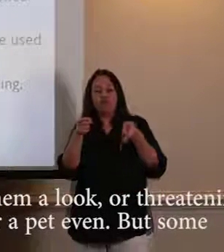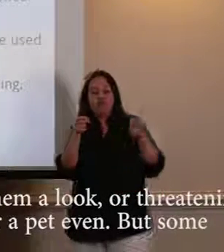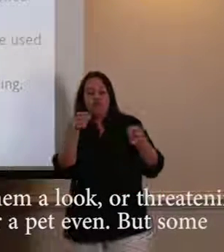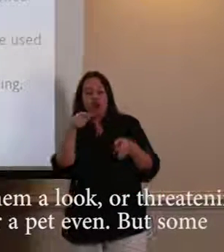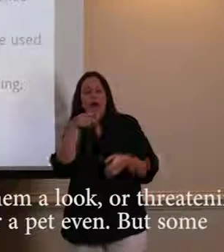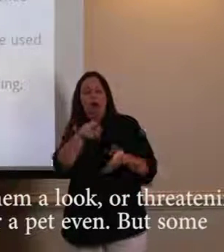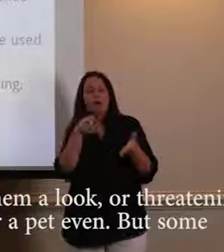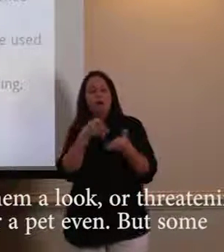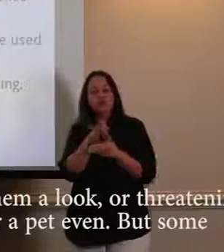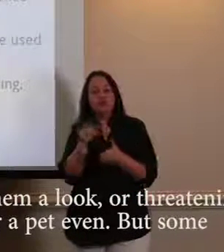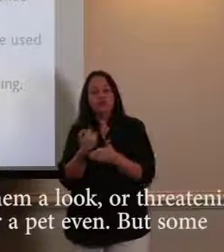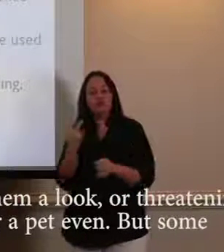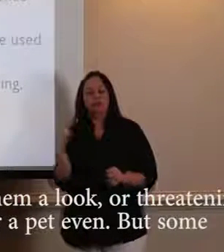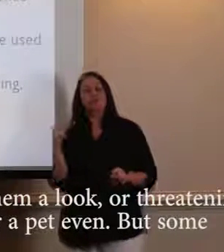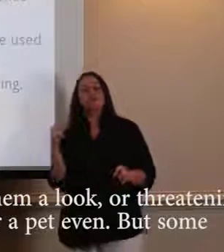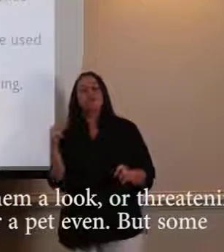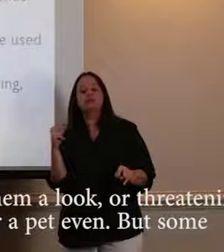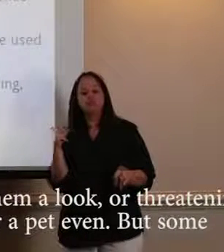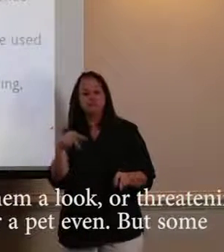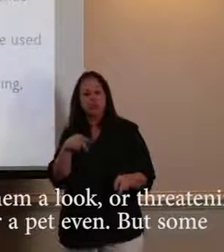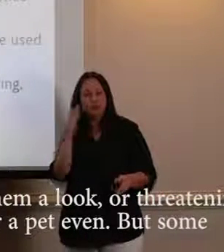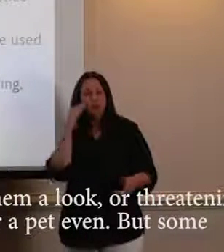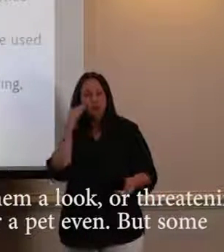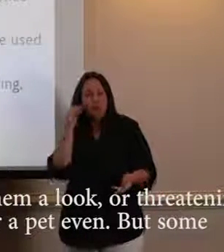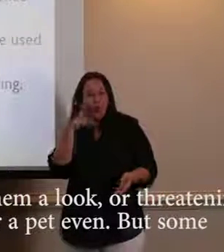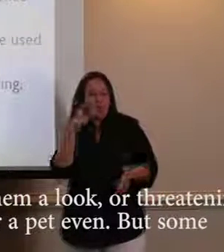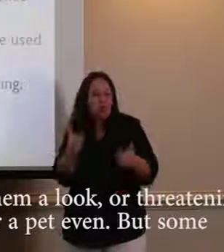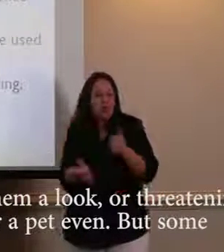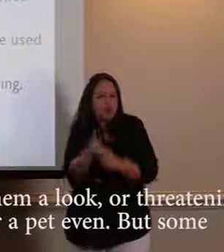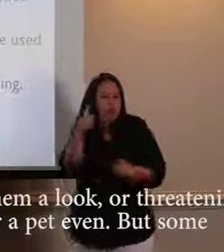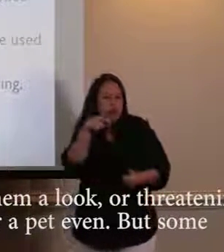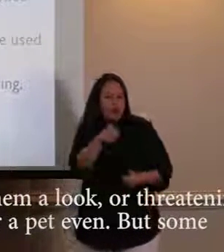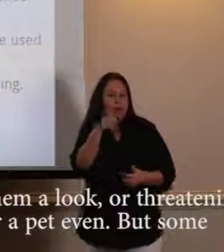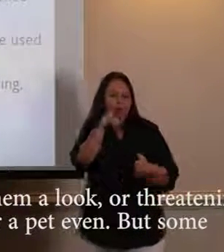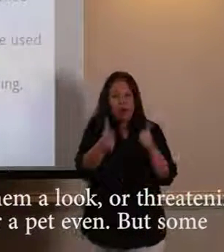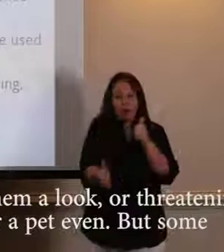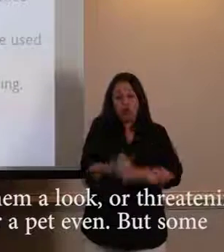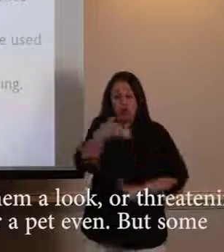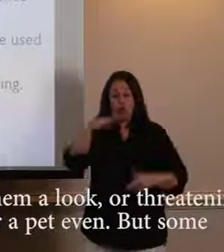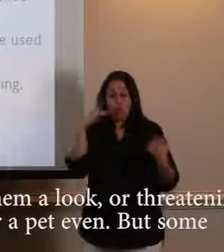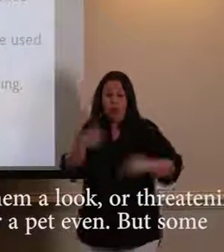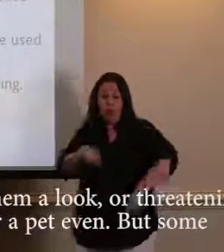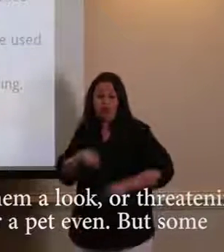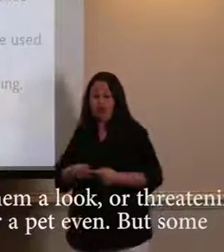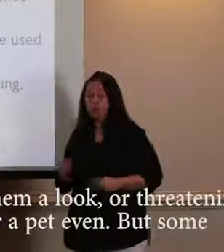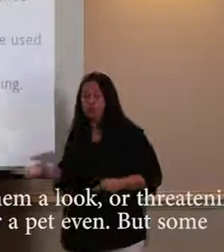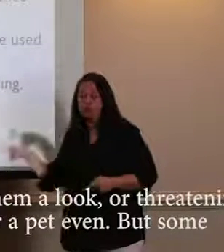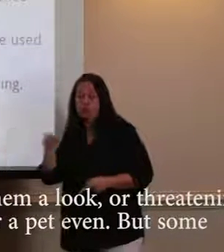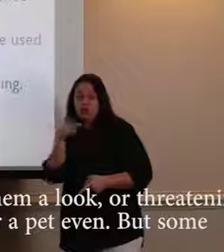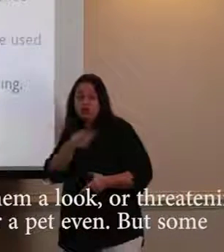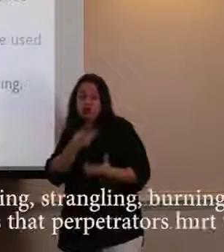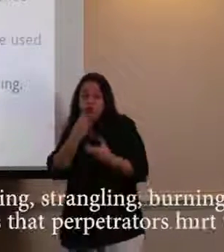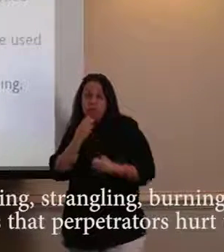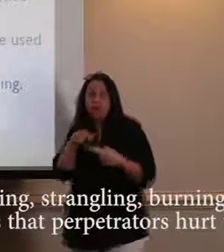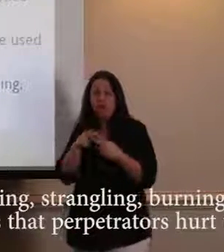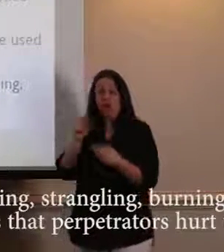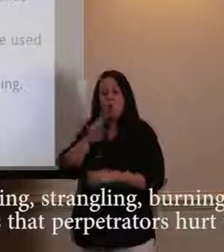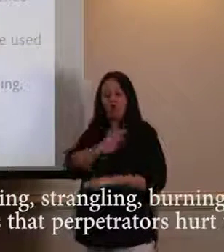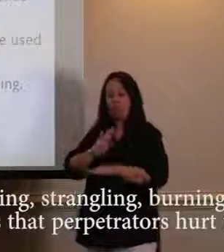giving them a look, or threatening a loved one or a pet even. But, some examples are